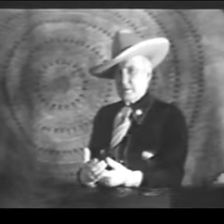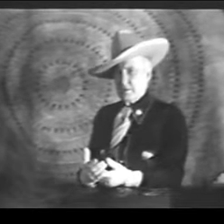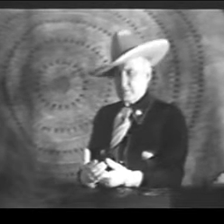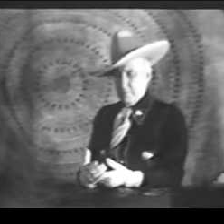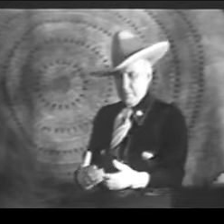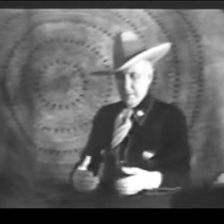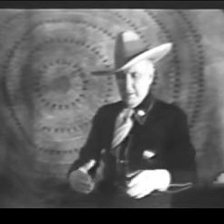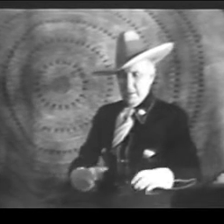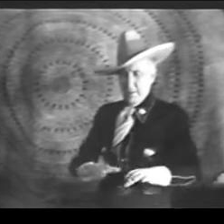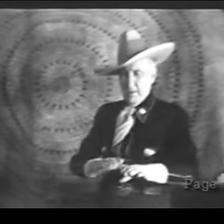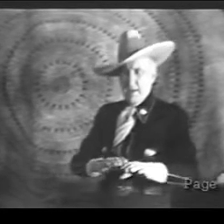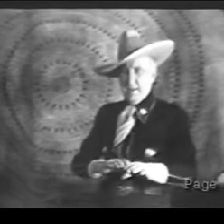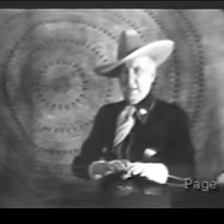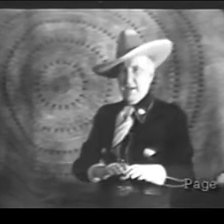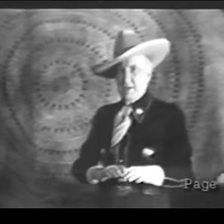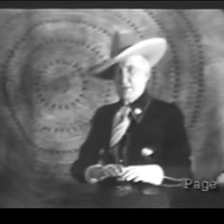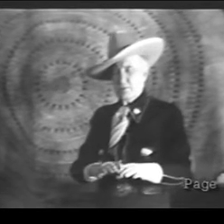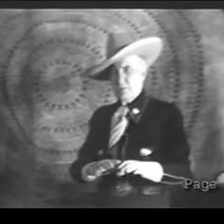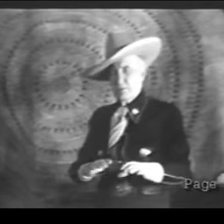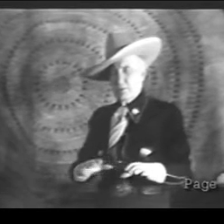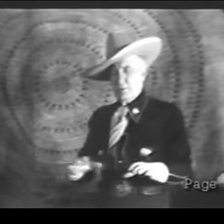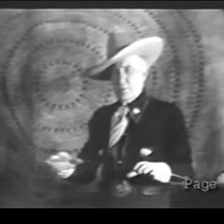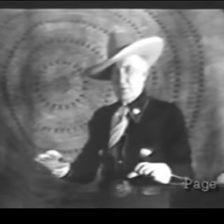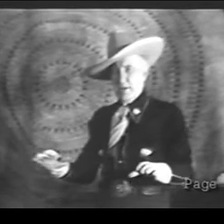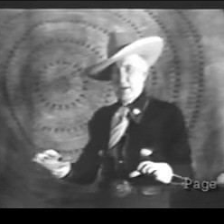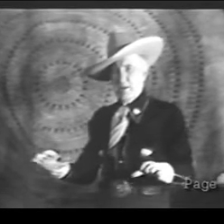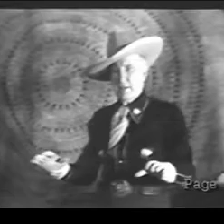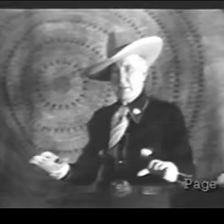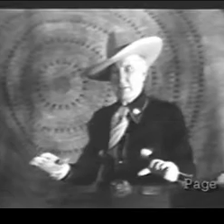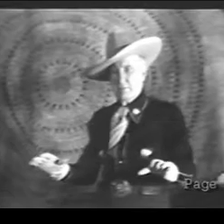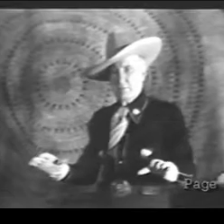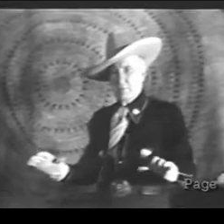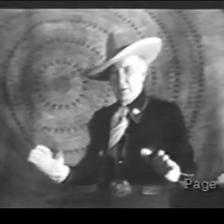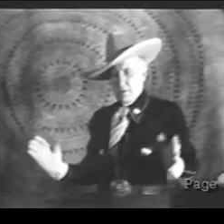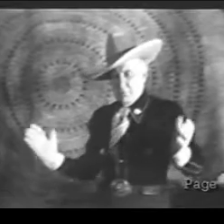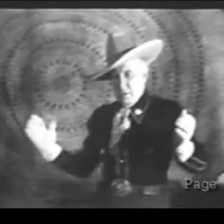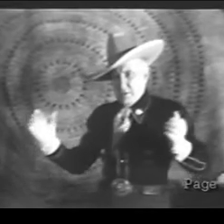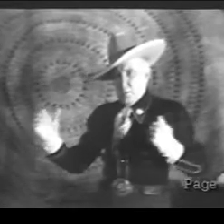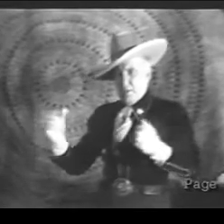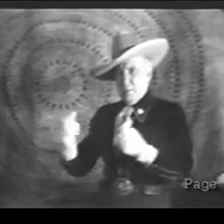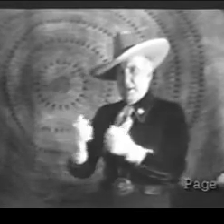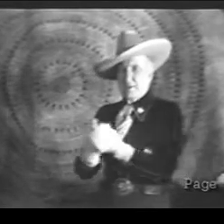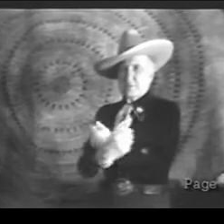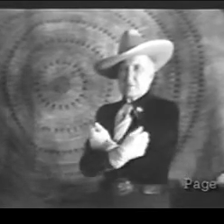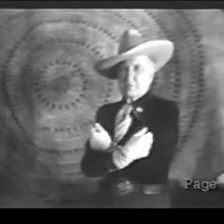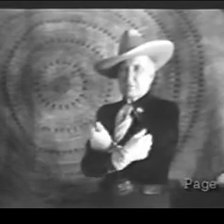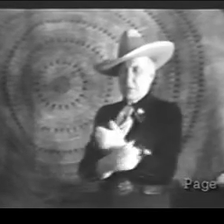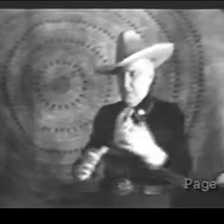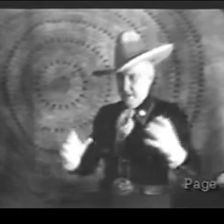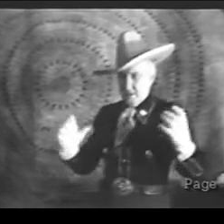ways. The hide tan with the hair on it made their winter blankets. Now a blanket is